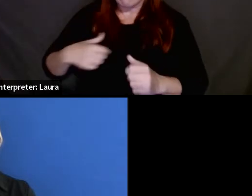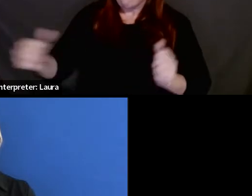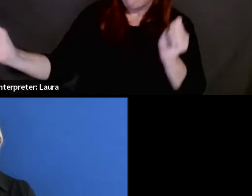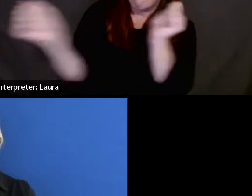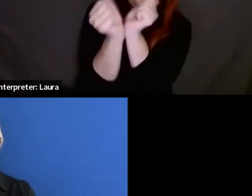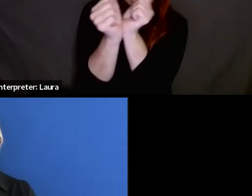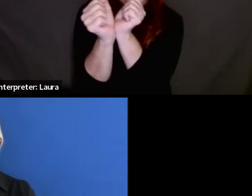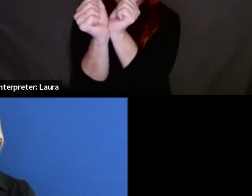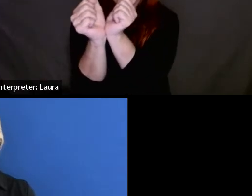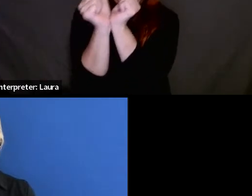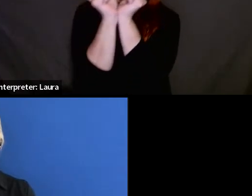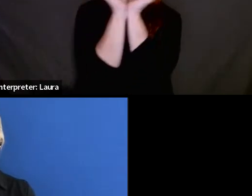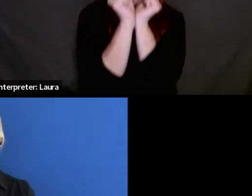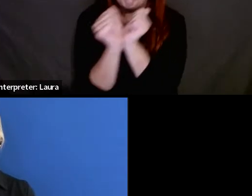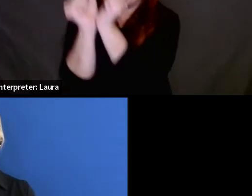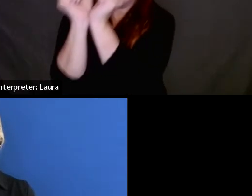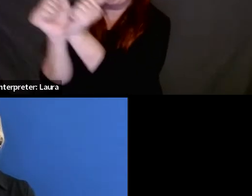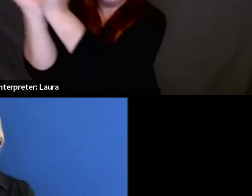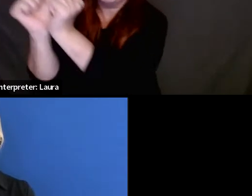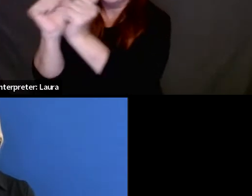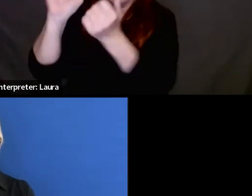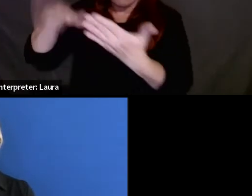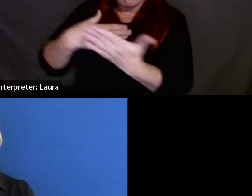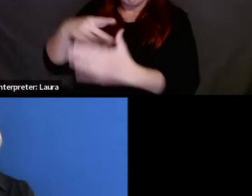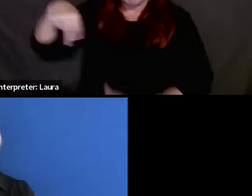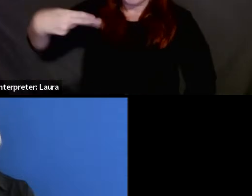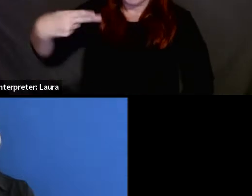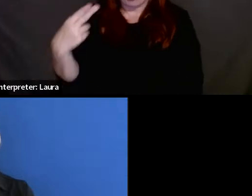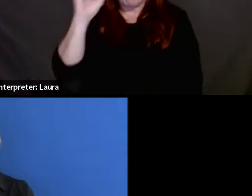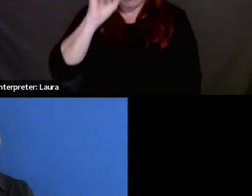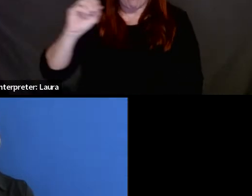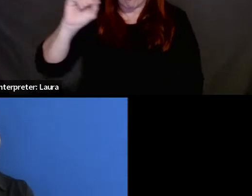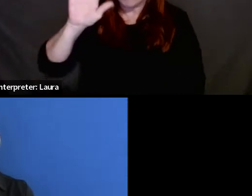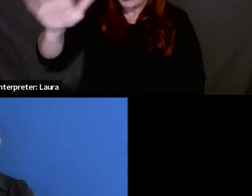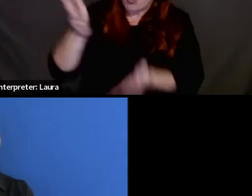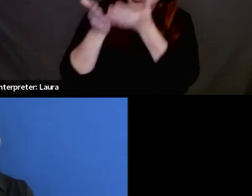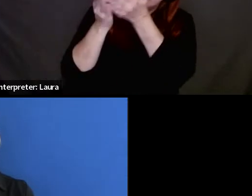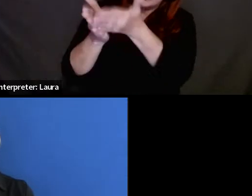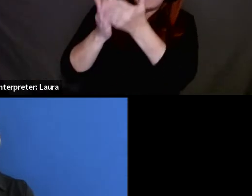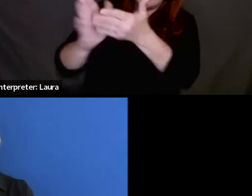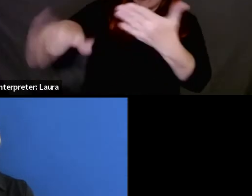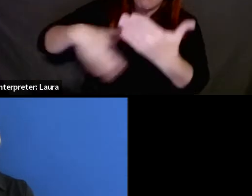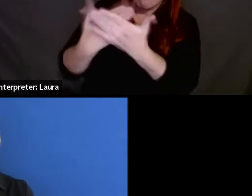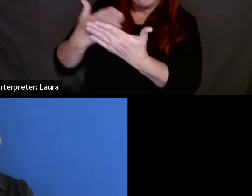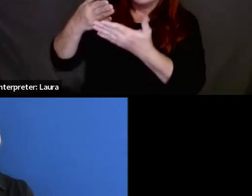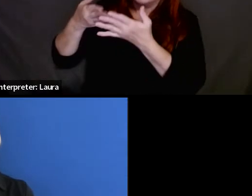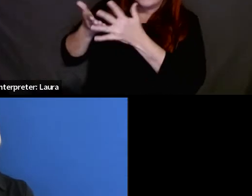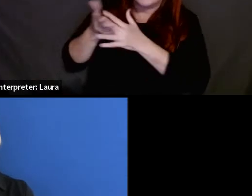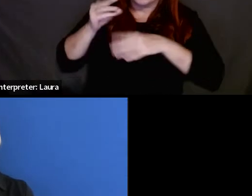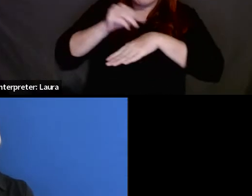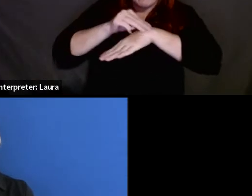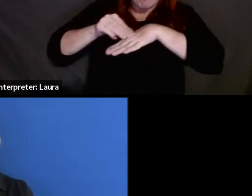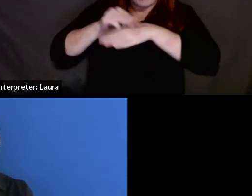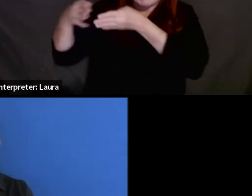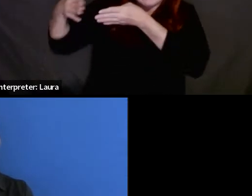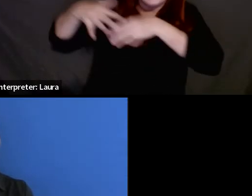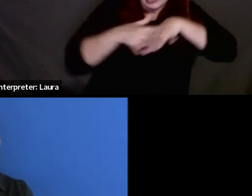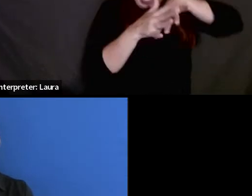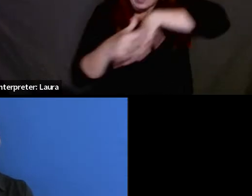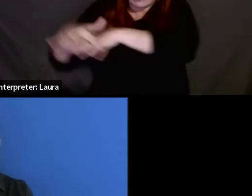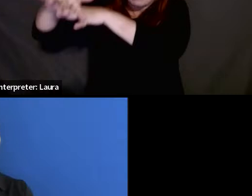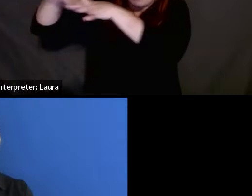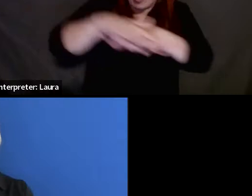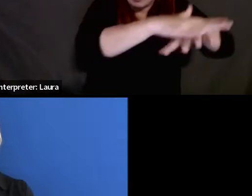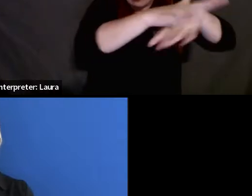handcuffed and everything, took to Pearl Harbor on your ship through the Molokai Channel,